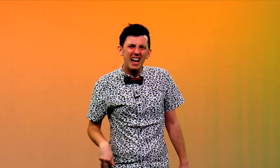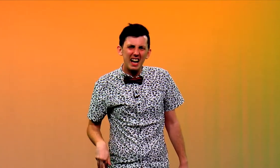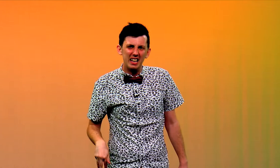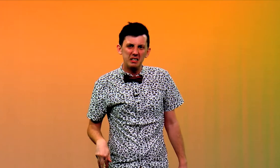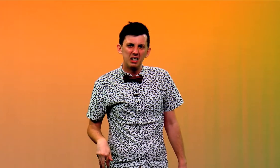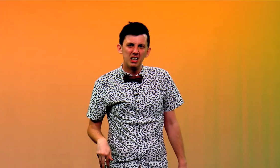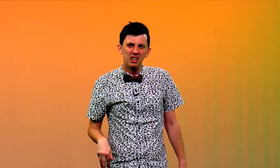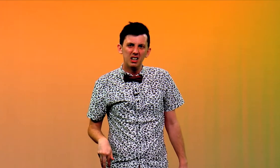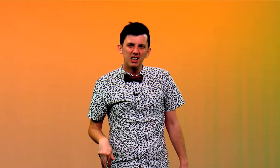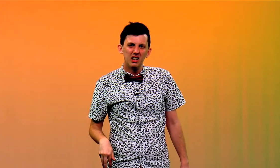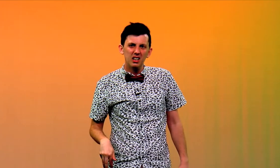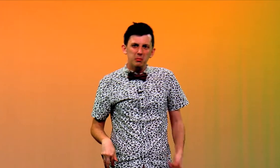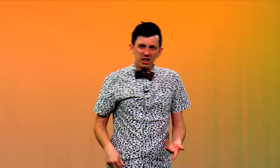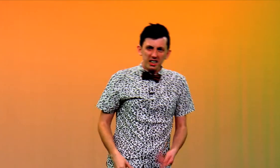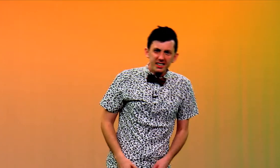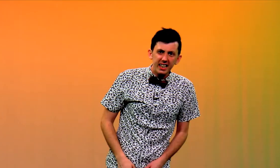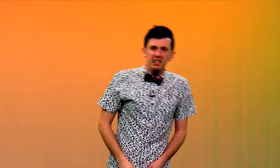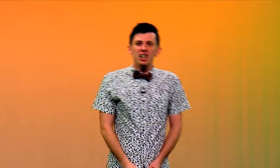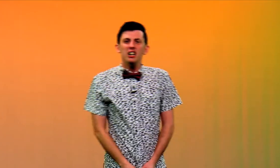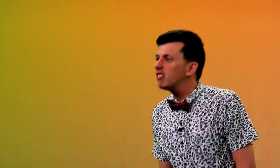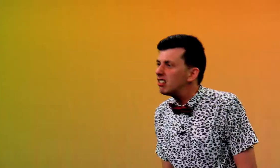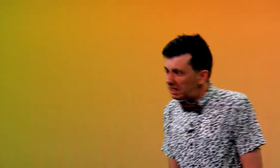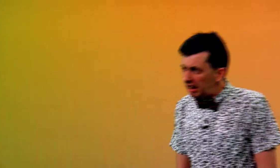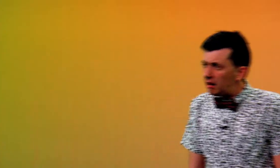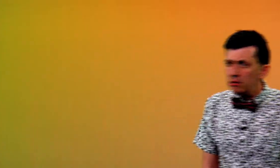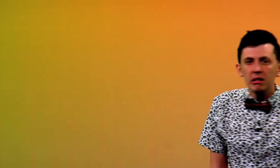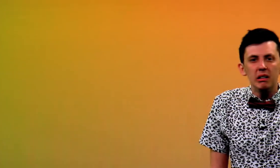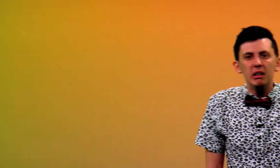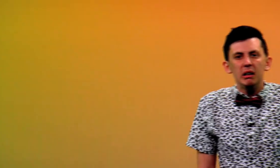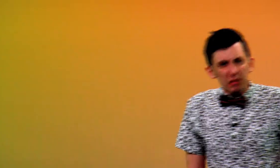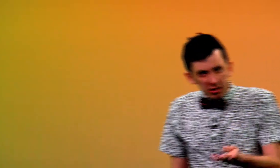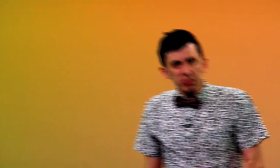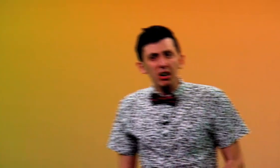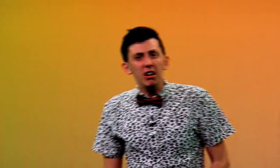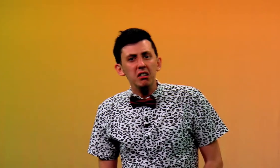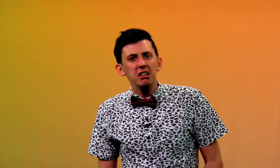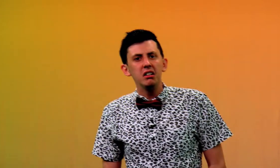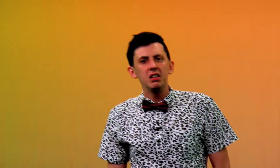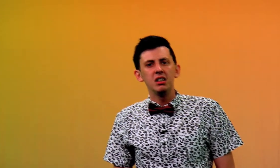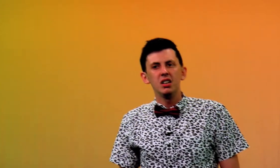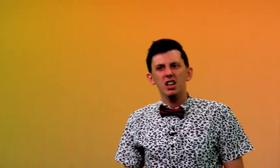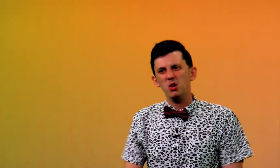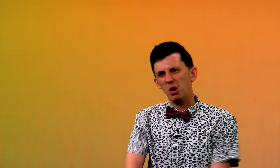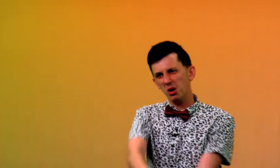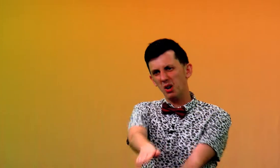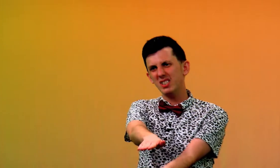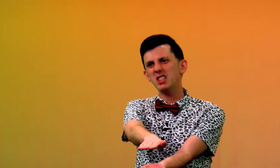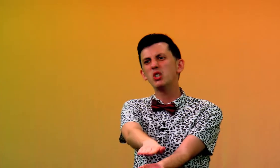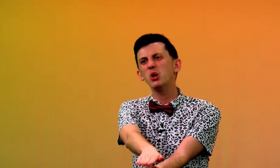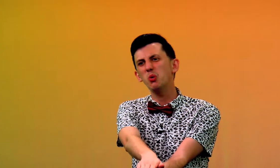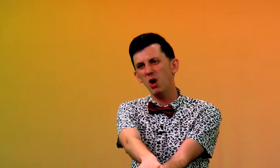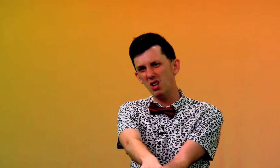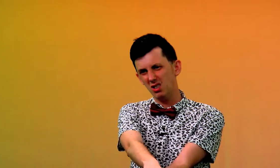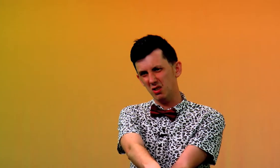sad. Monkey said, Crocodile, what's wrong? And Crocodile said two words to